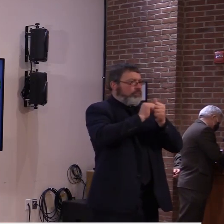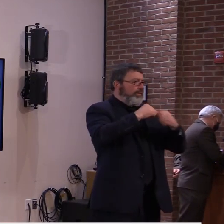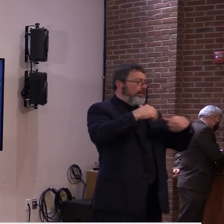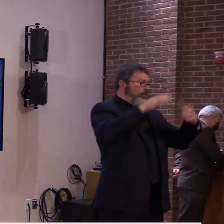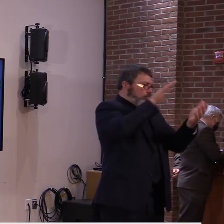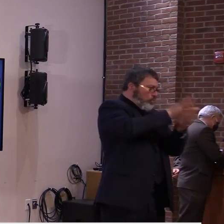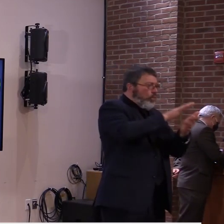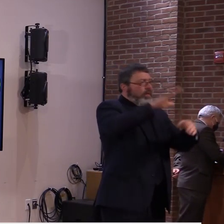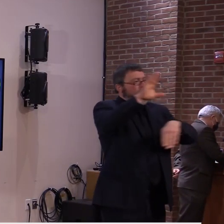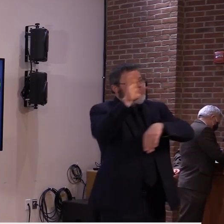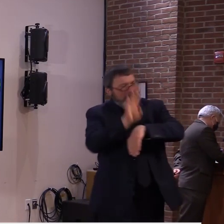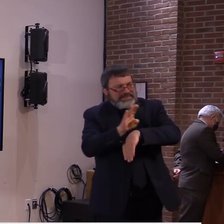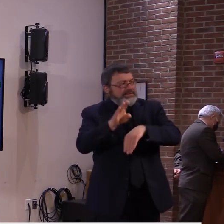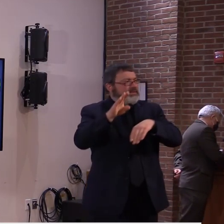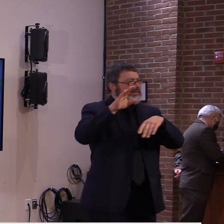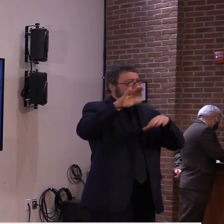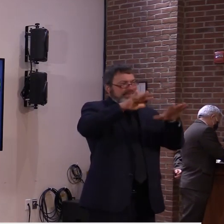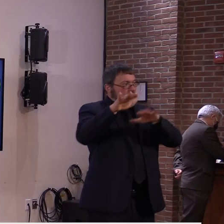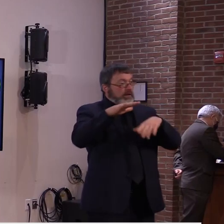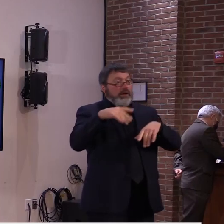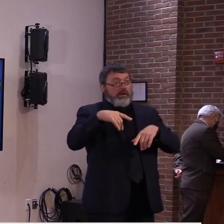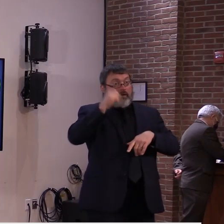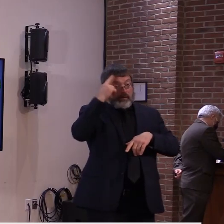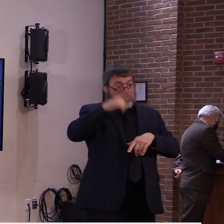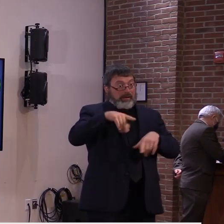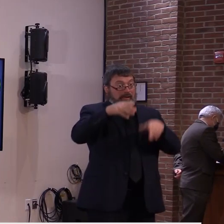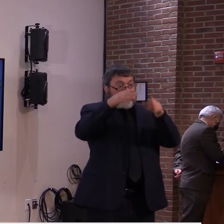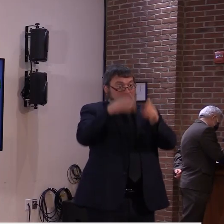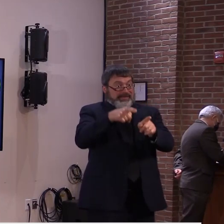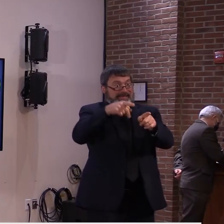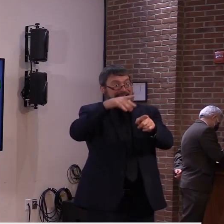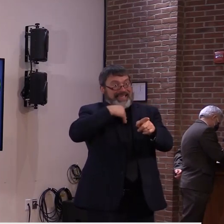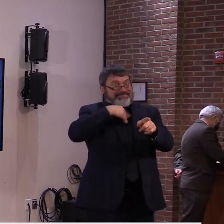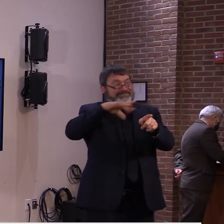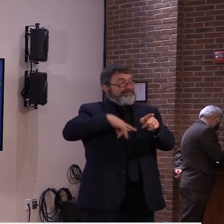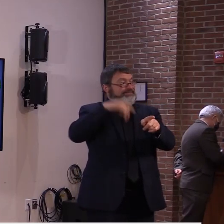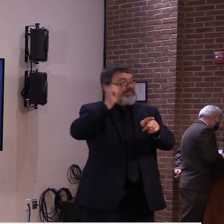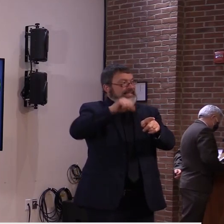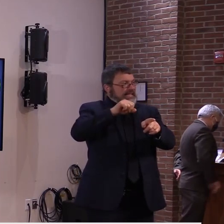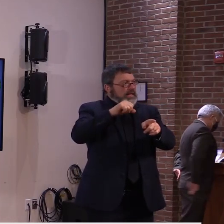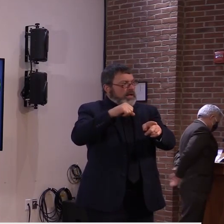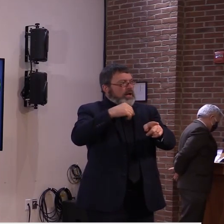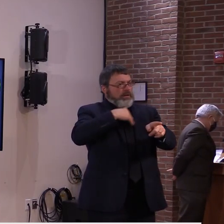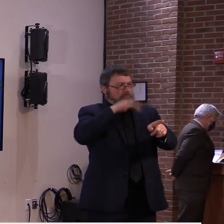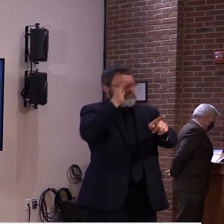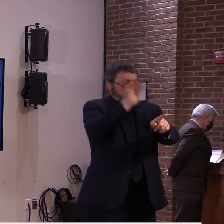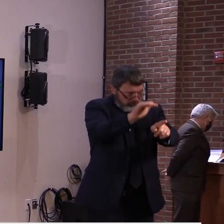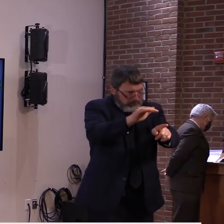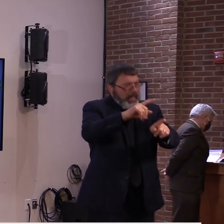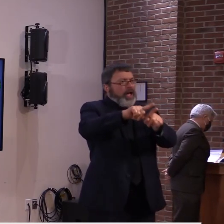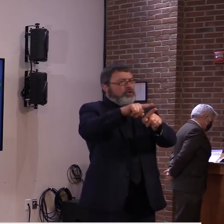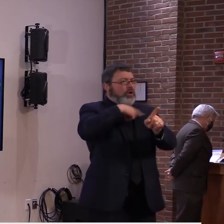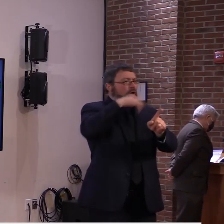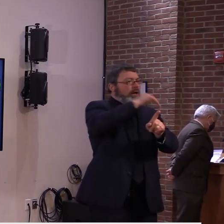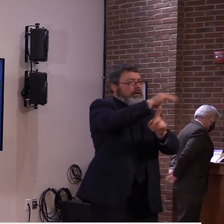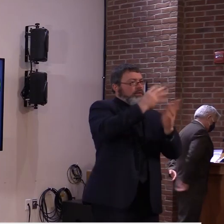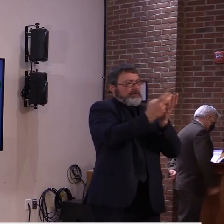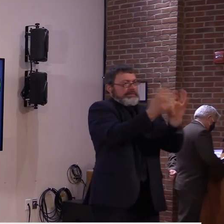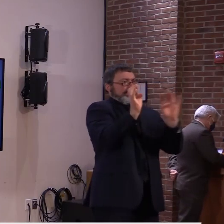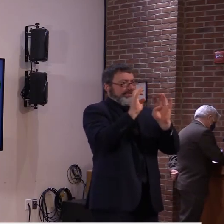schools, businesses, you name it, work with them very closely and allow them to do some of that early upfront work when